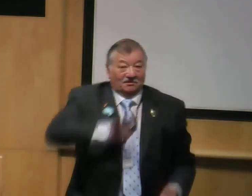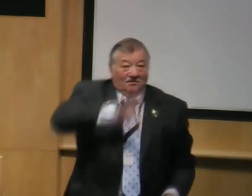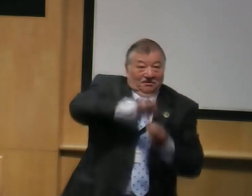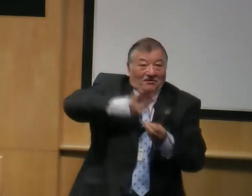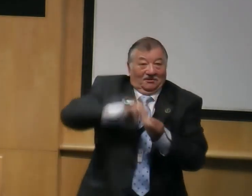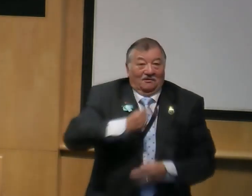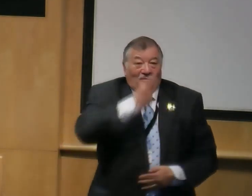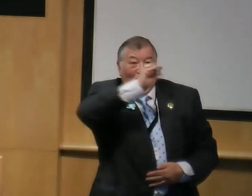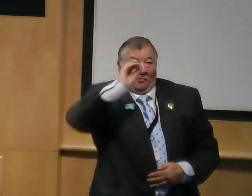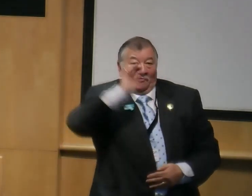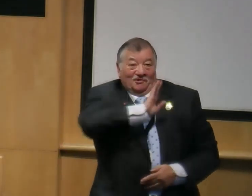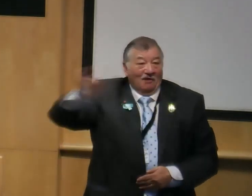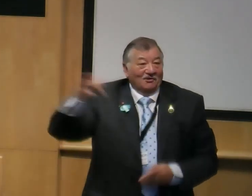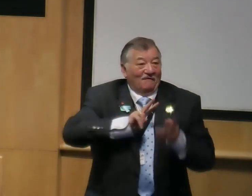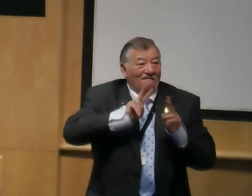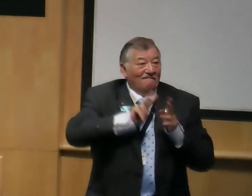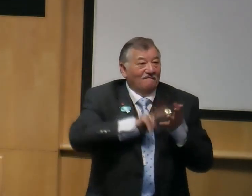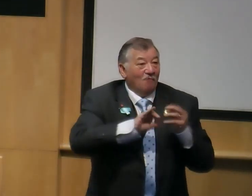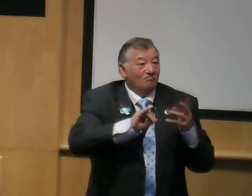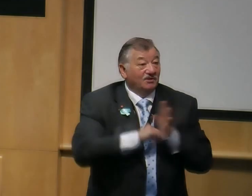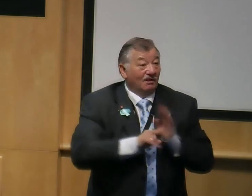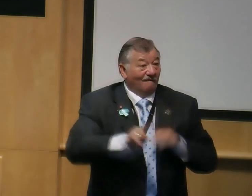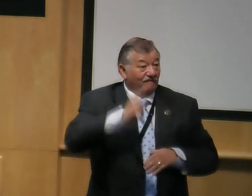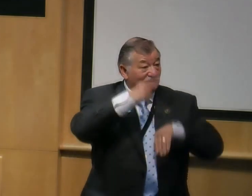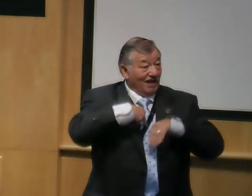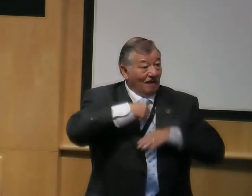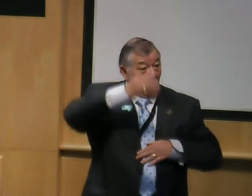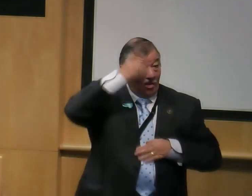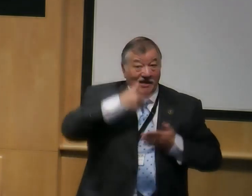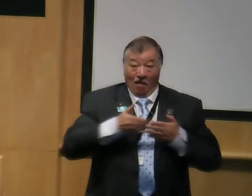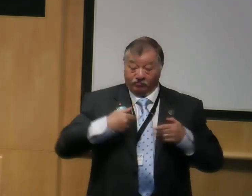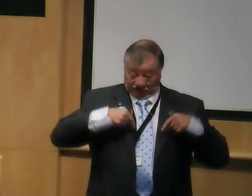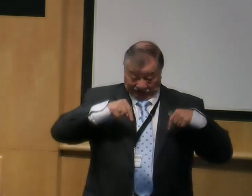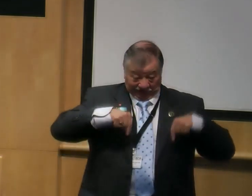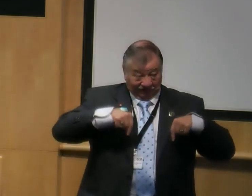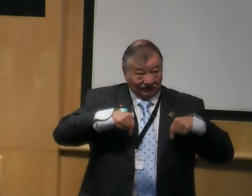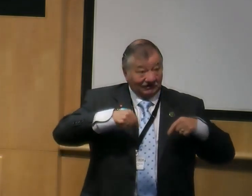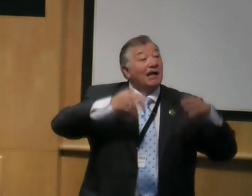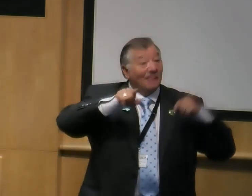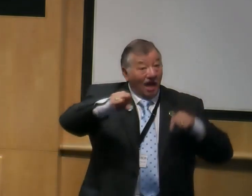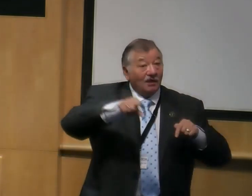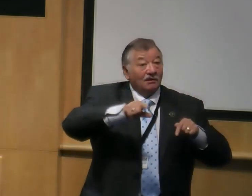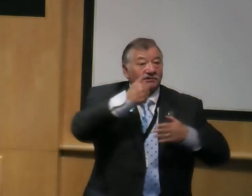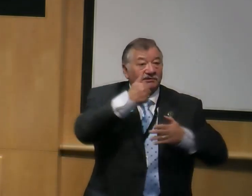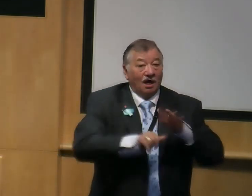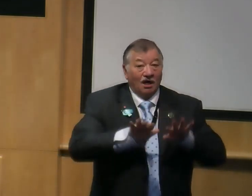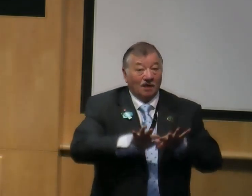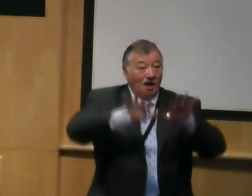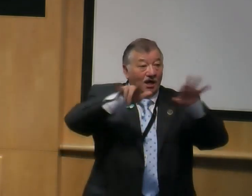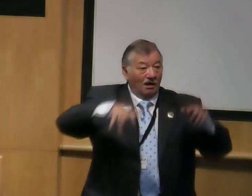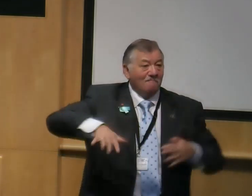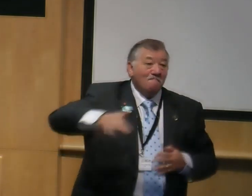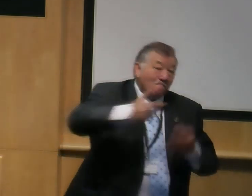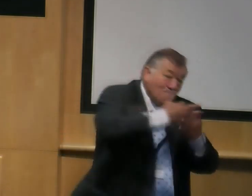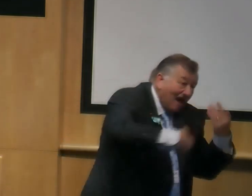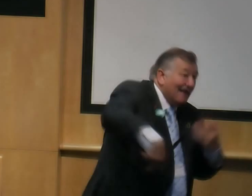paper out and said, there's 100 directional verbs that we could put up on a flip chart in front of us. That was the first time